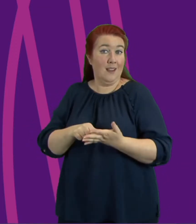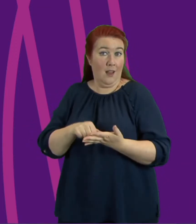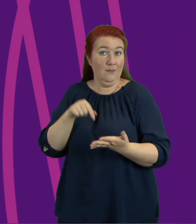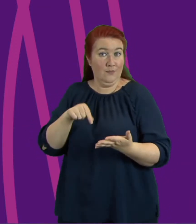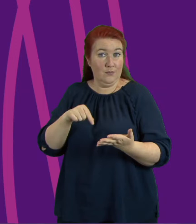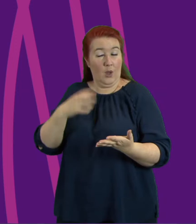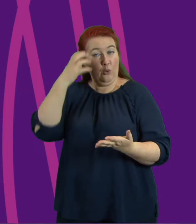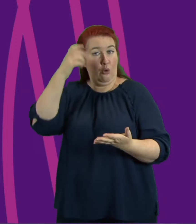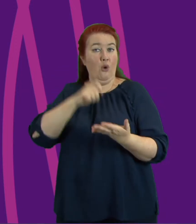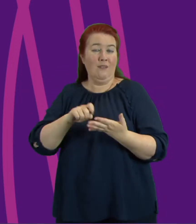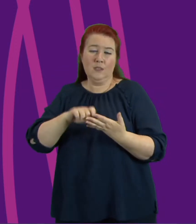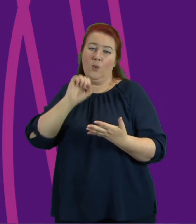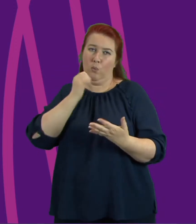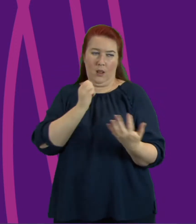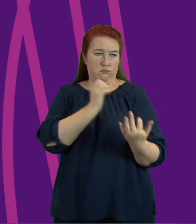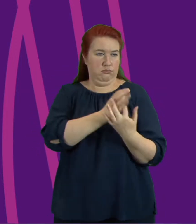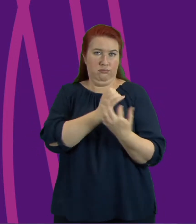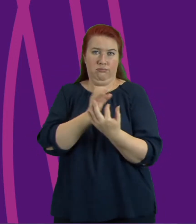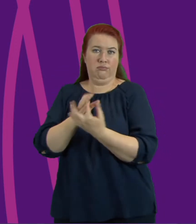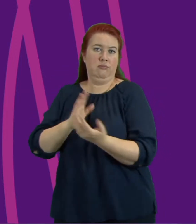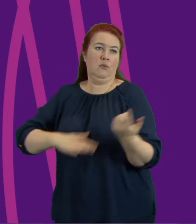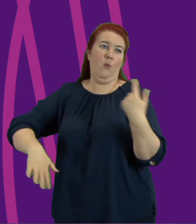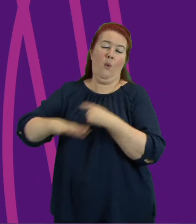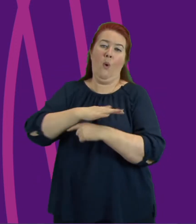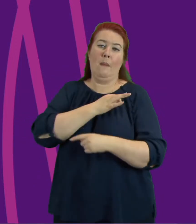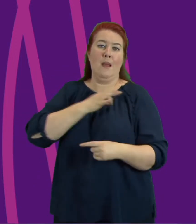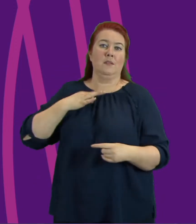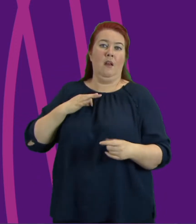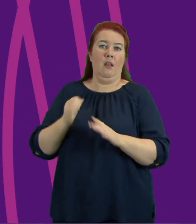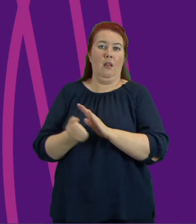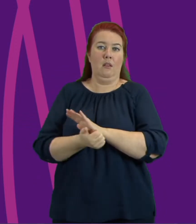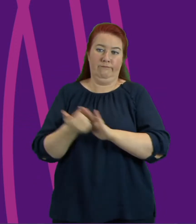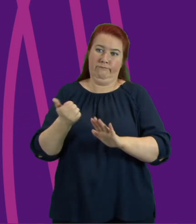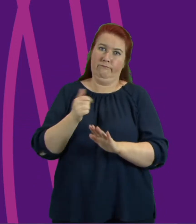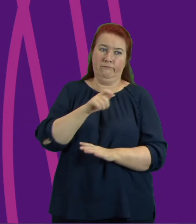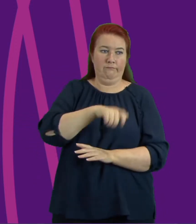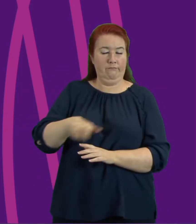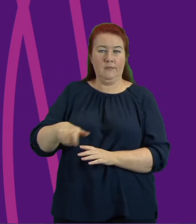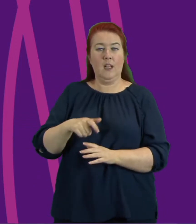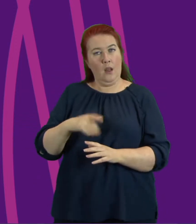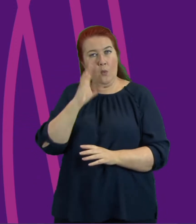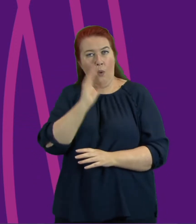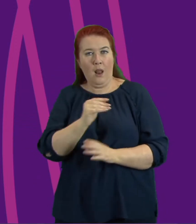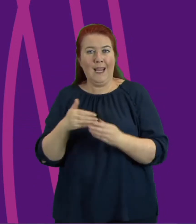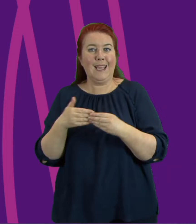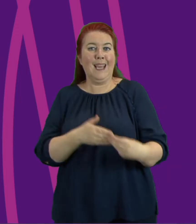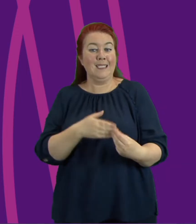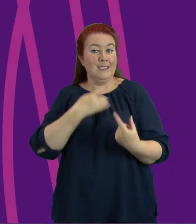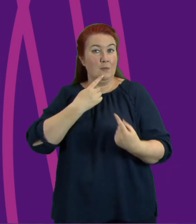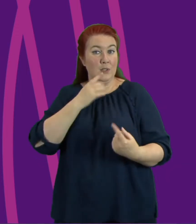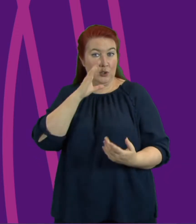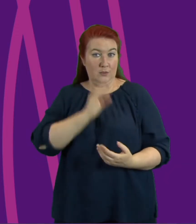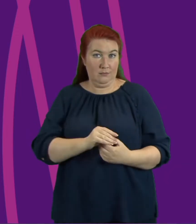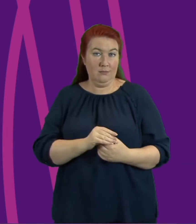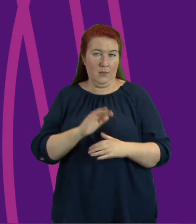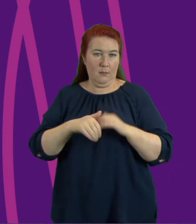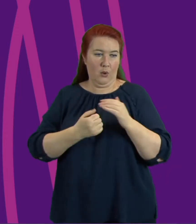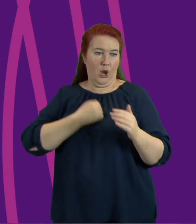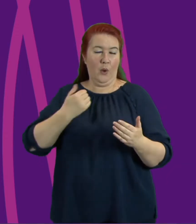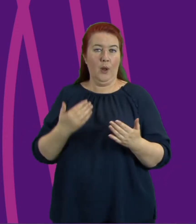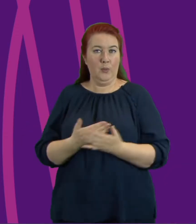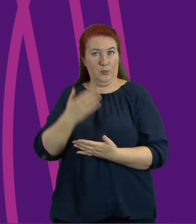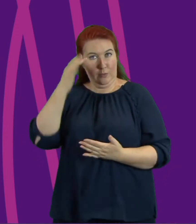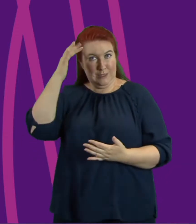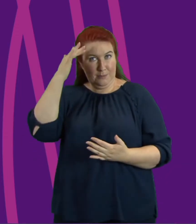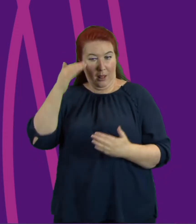issue guidance to medical practitioners about the principles to be applied,